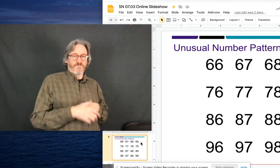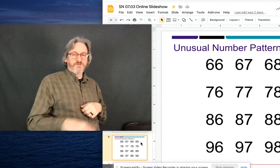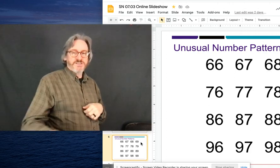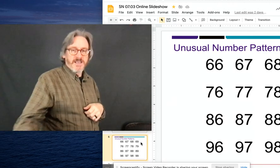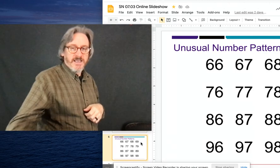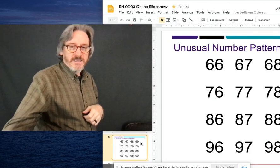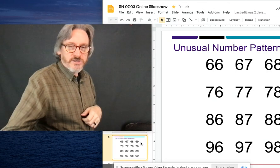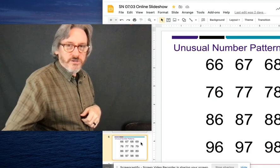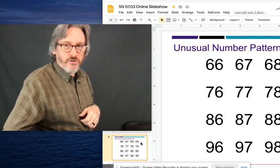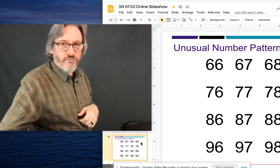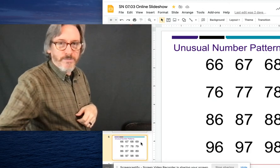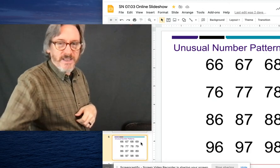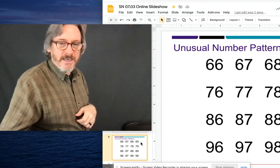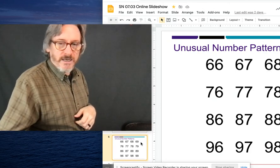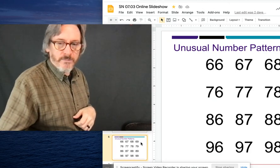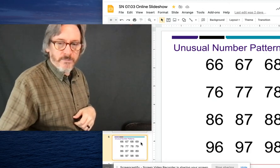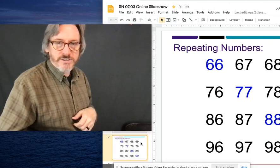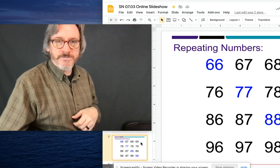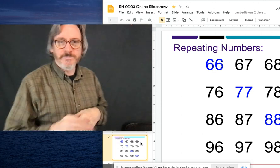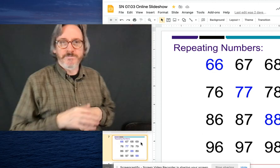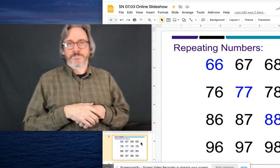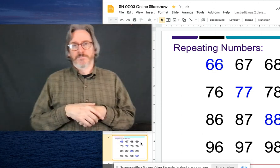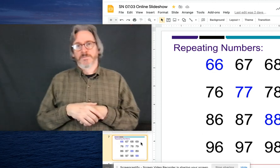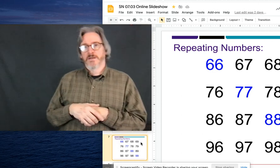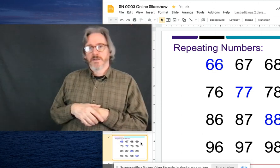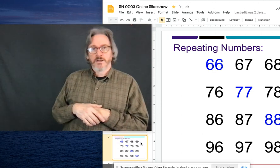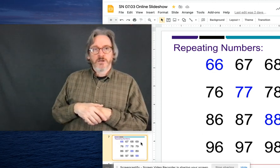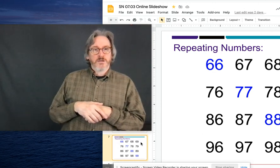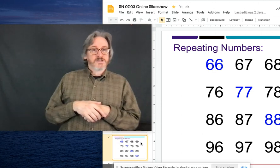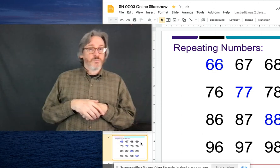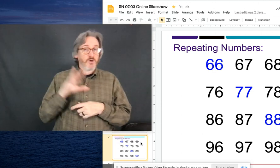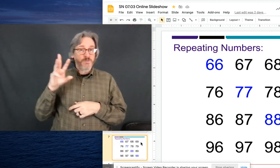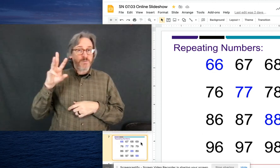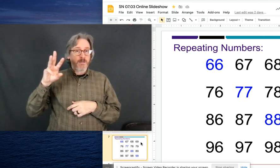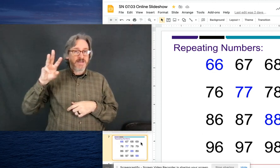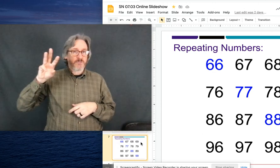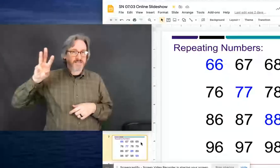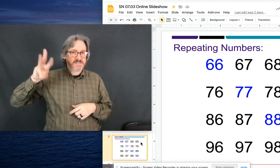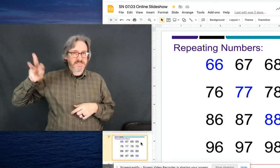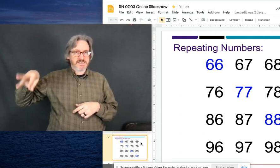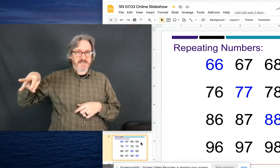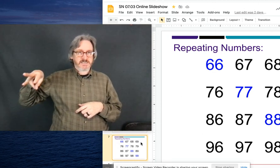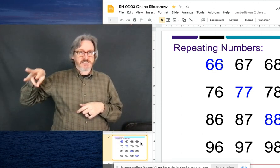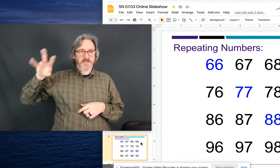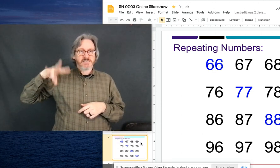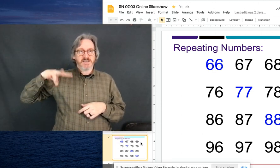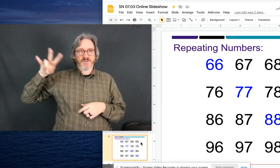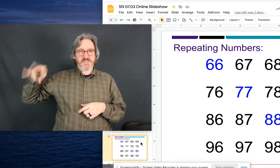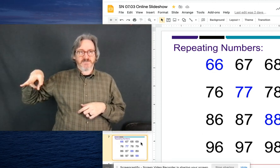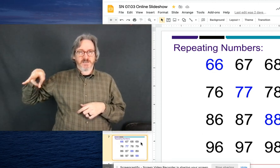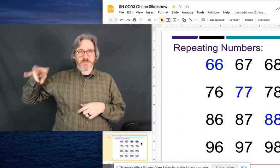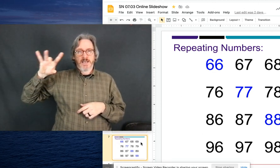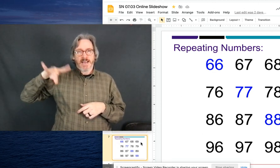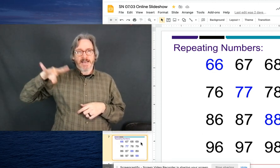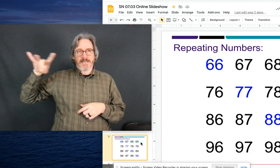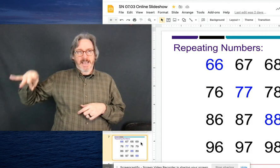The first thing is the repeating numbers. We know that palm down, right? 66,